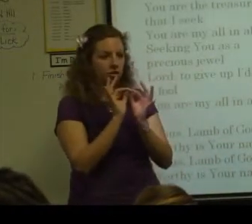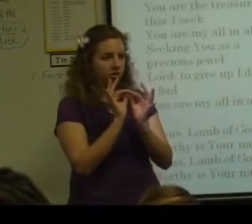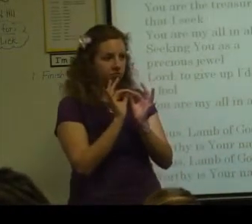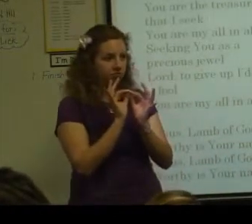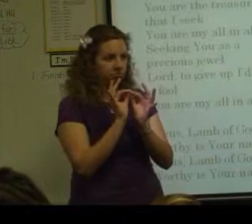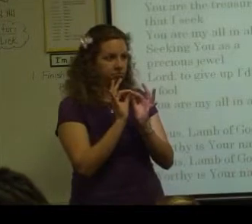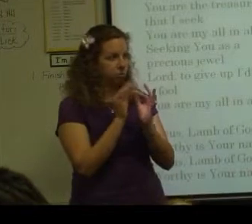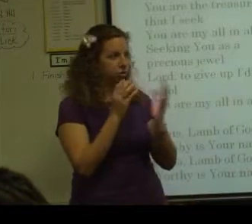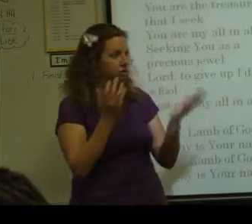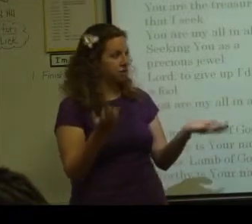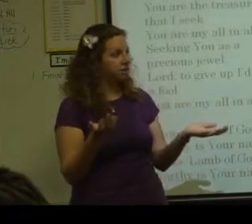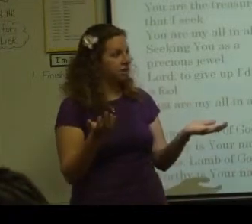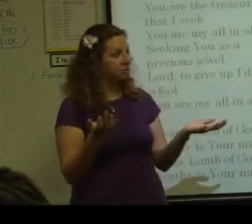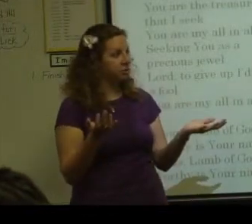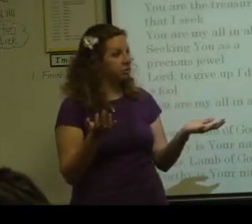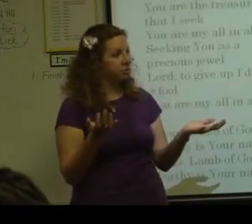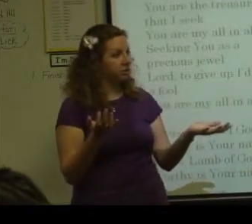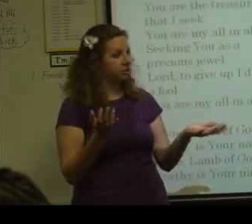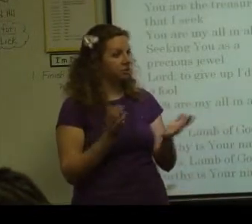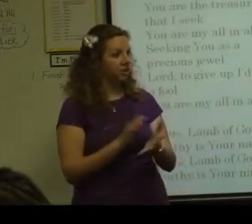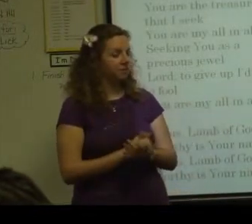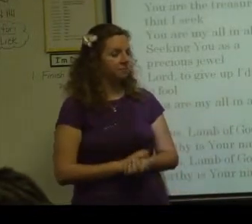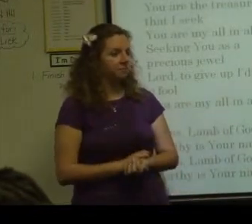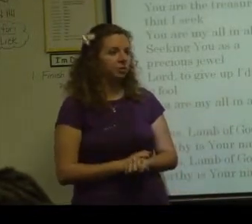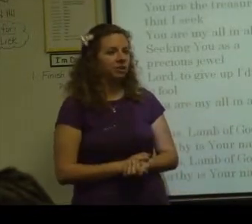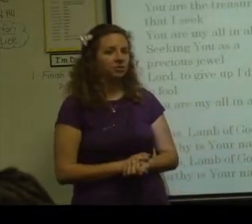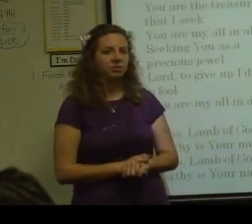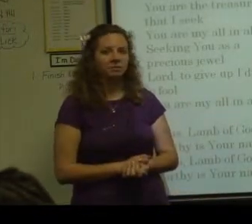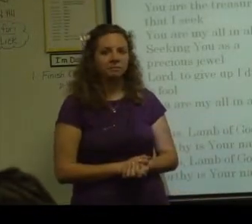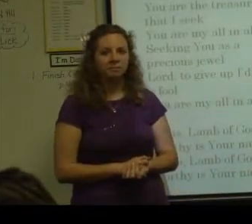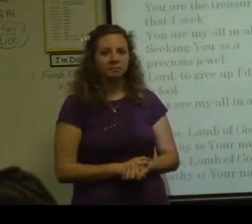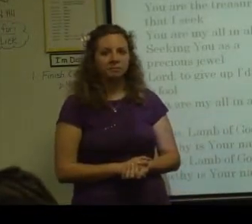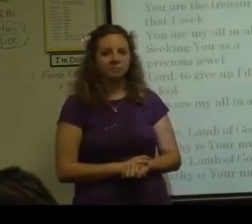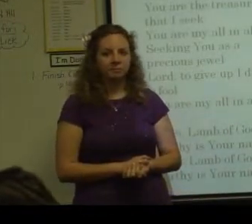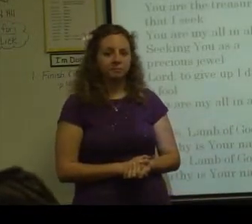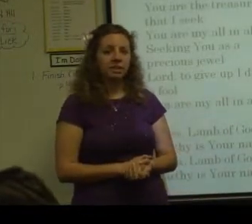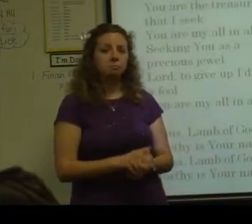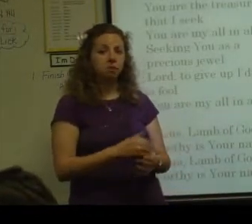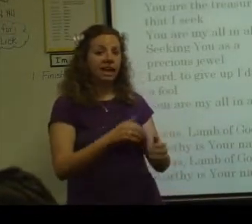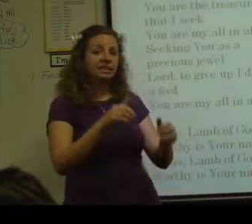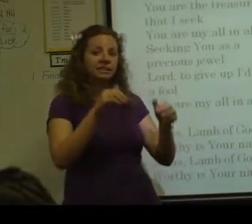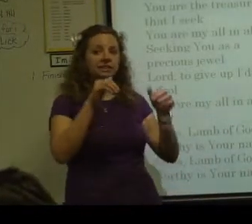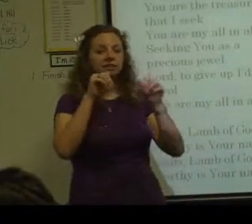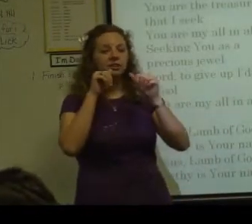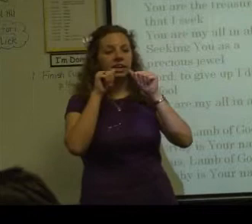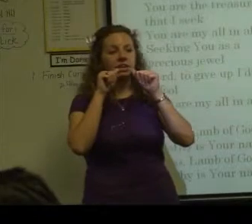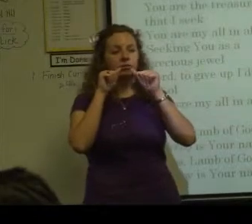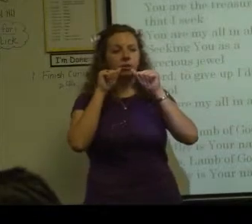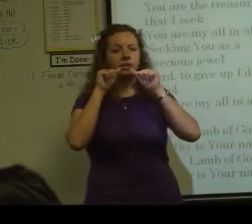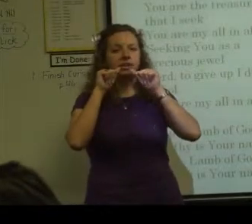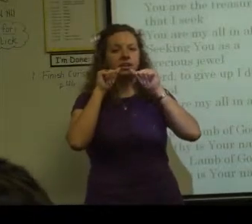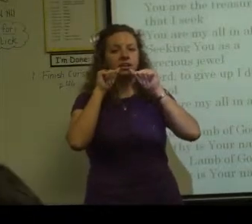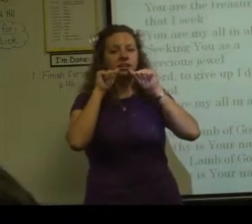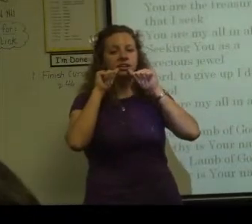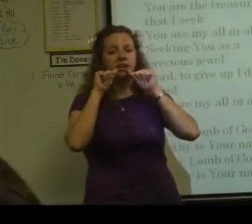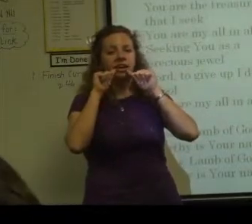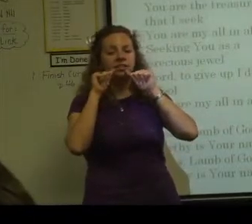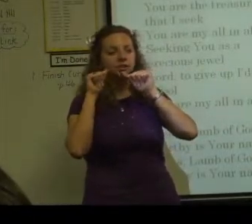worth. So you get to decide which one that you want to use for that. What else? Bless. Bless. Okay, you would go here, and then you'll